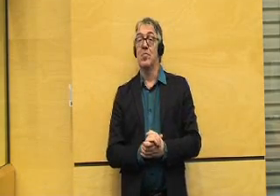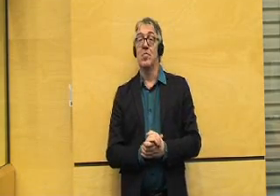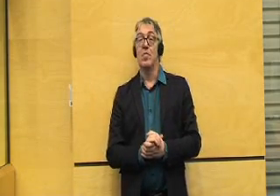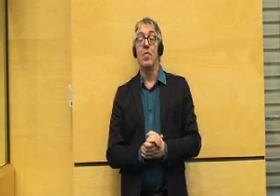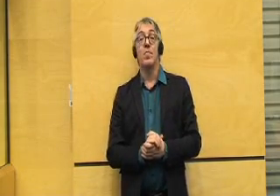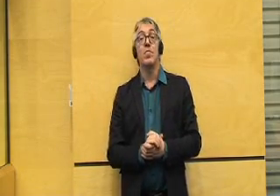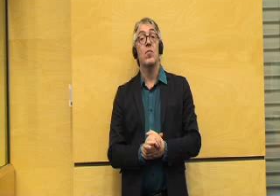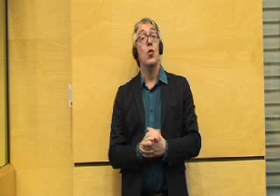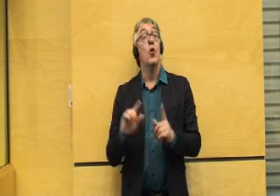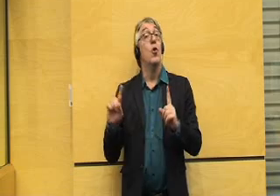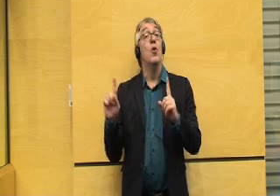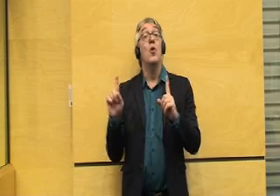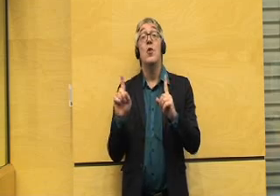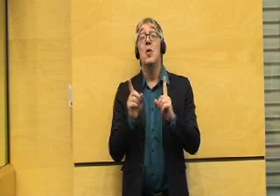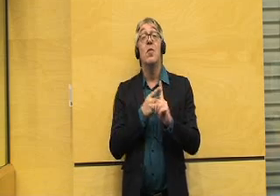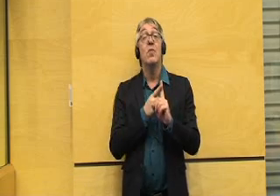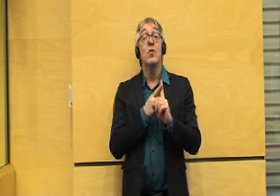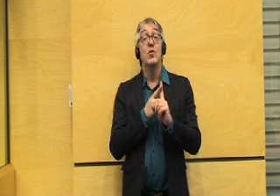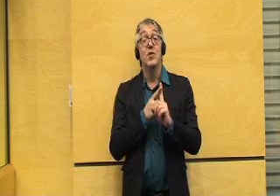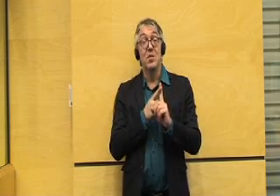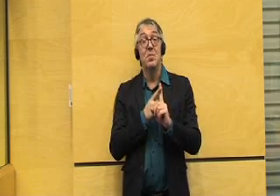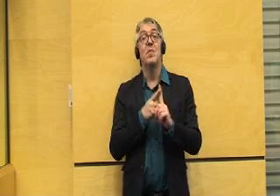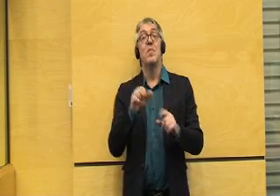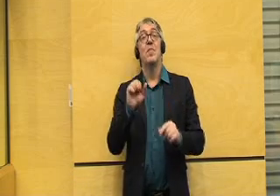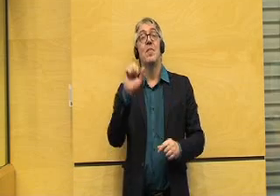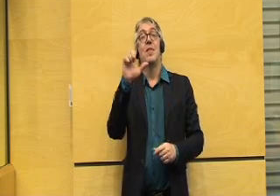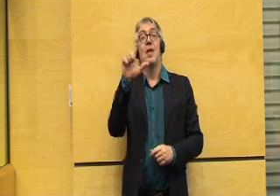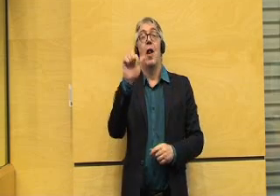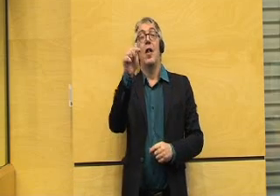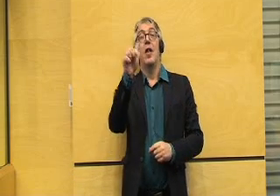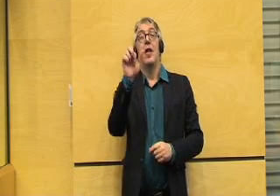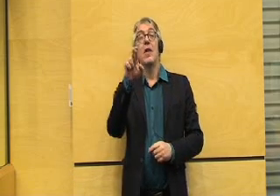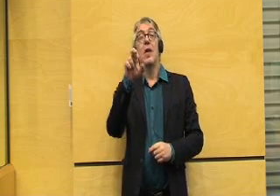I give the floor to Mr. Mohammed Al-Taraneh.